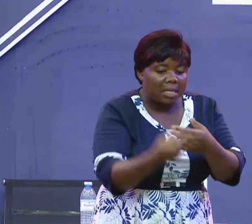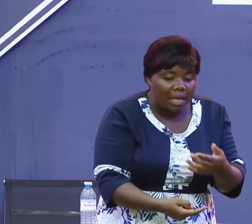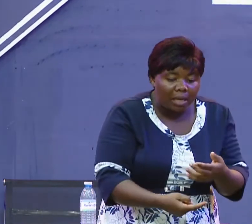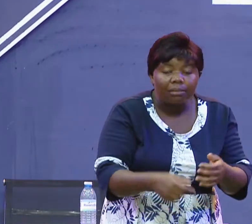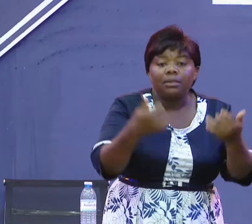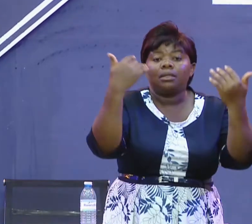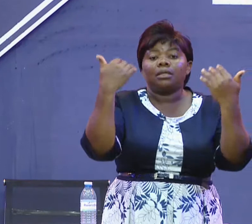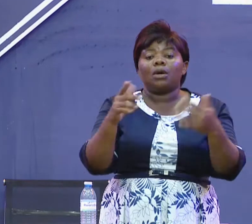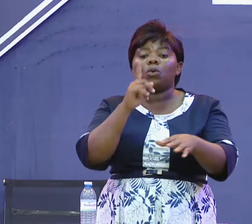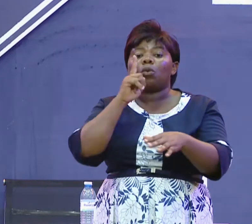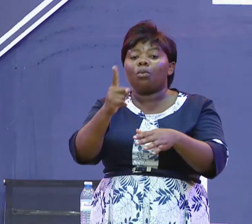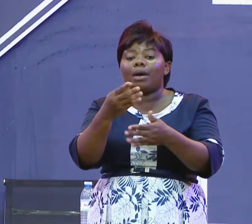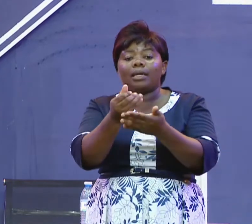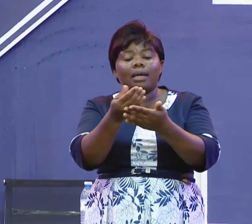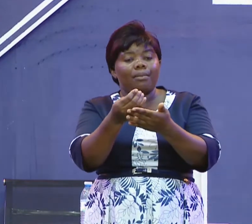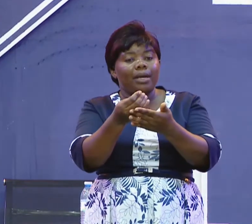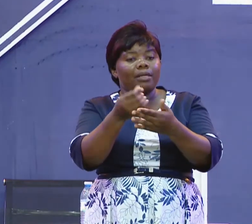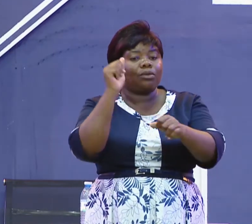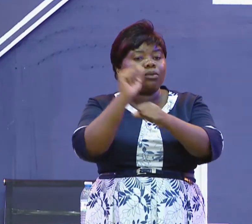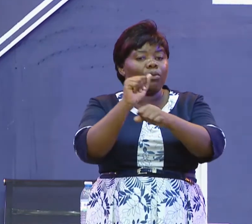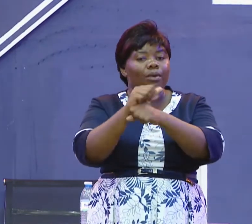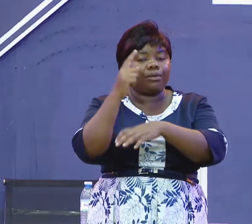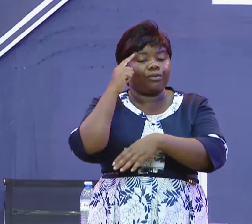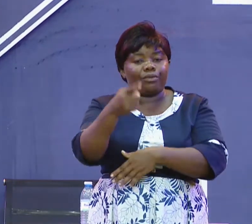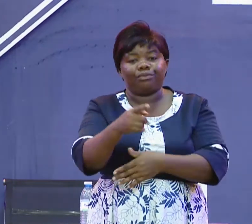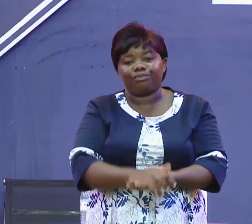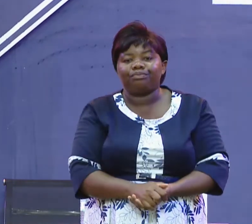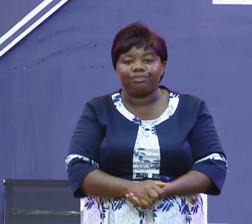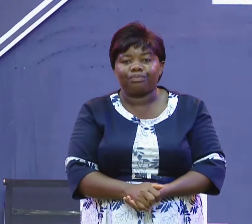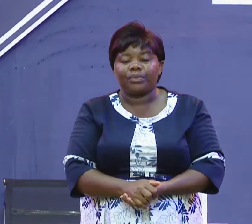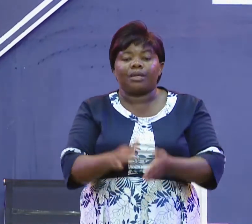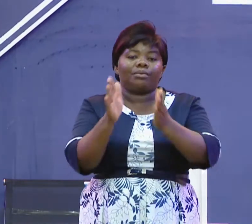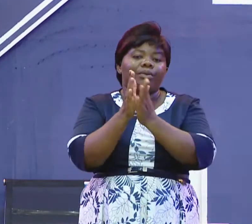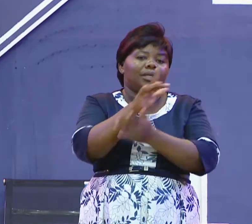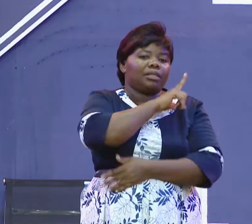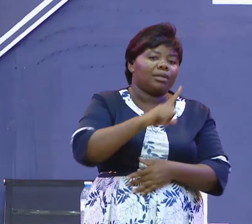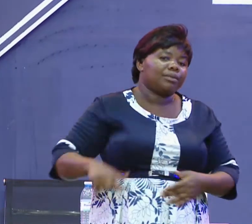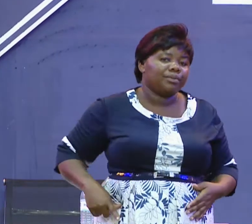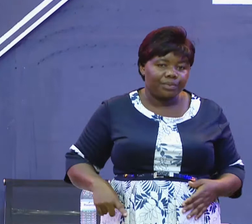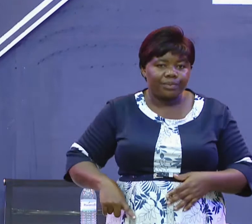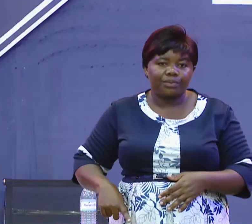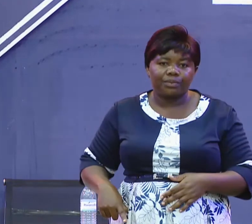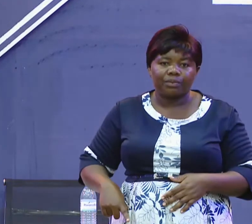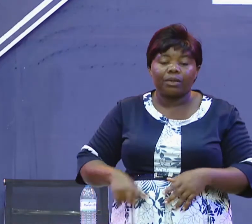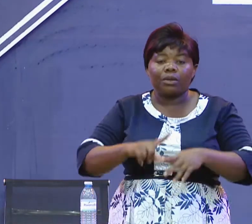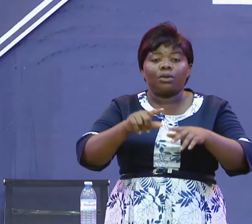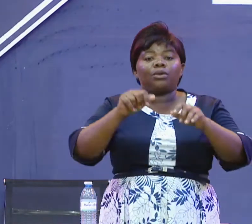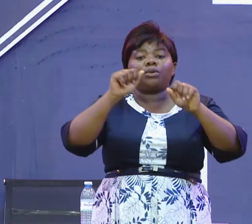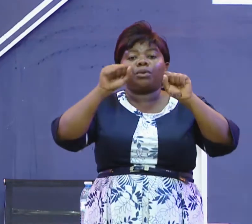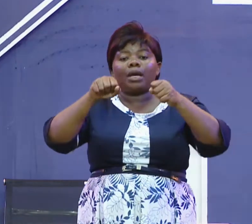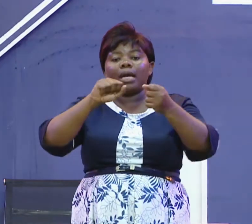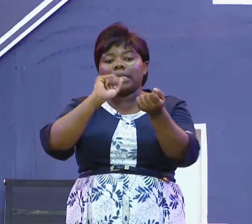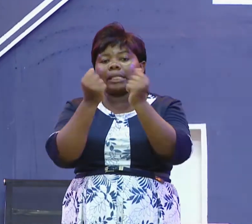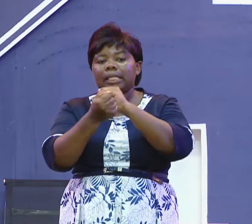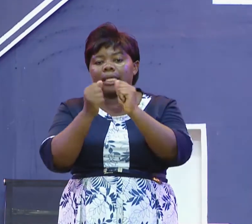money comes, you will direct it to do what you want it to do. Praise the Lord. You